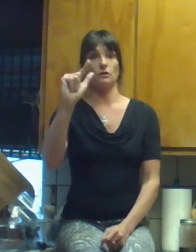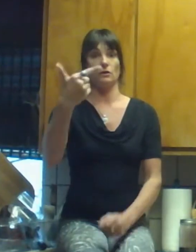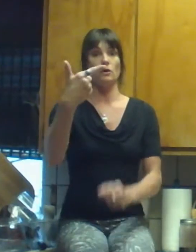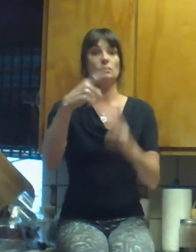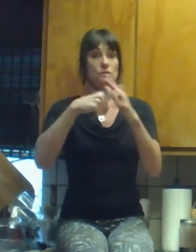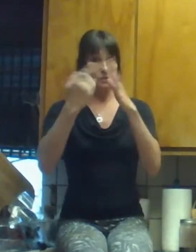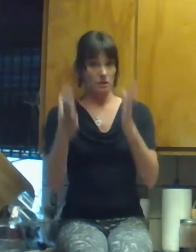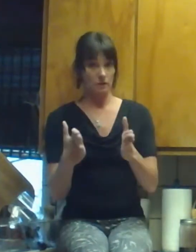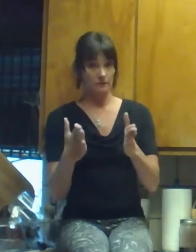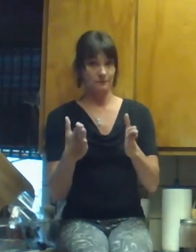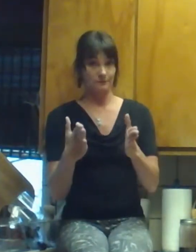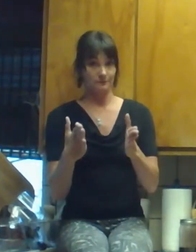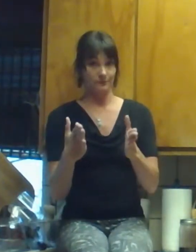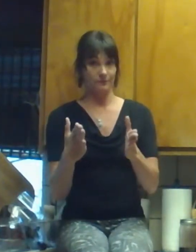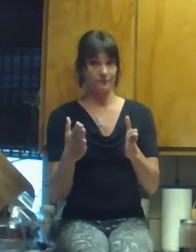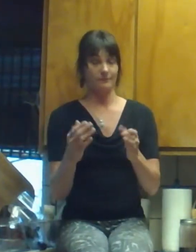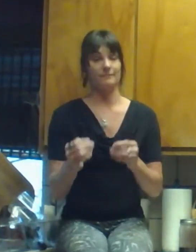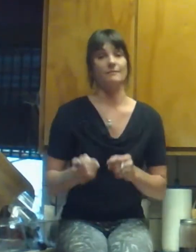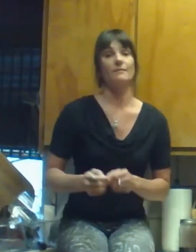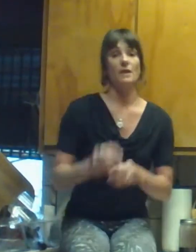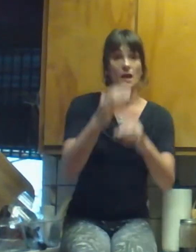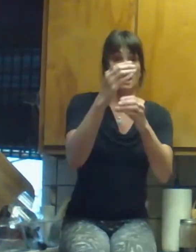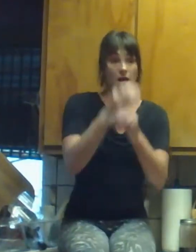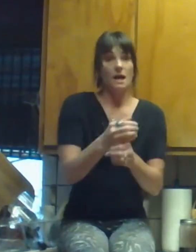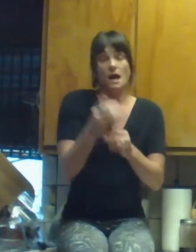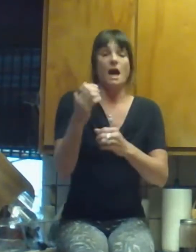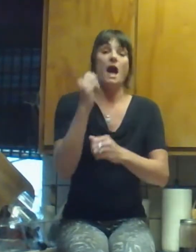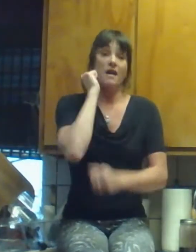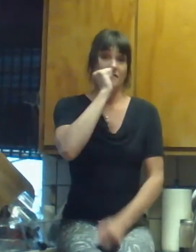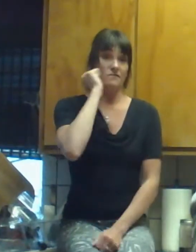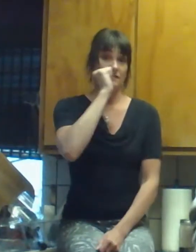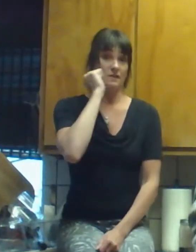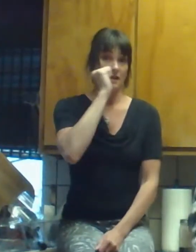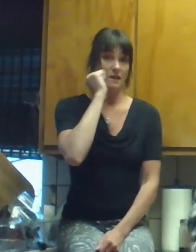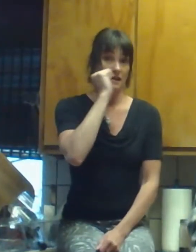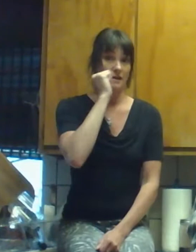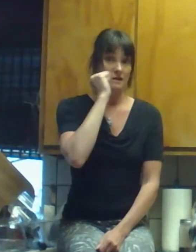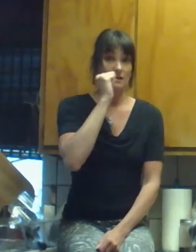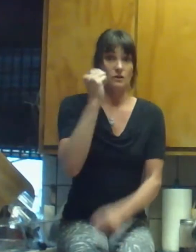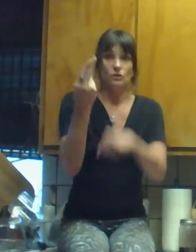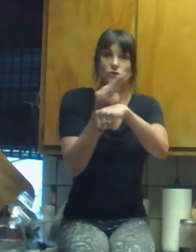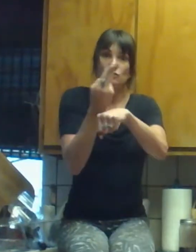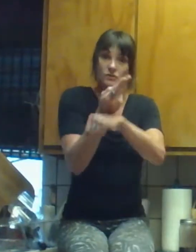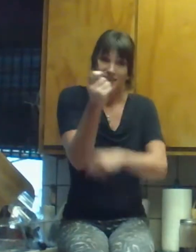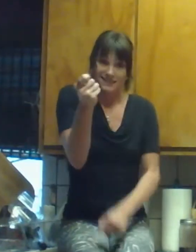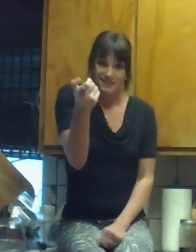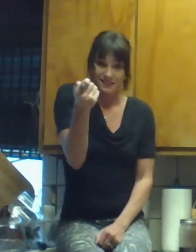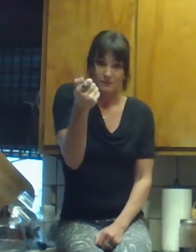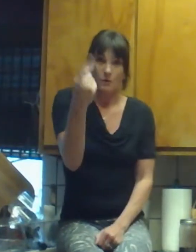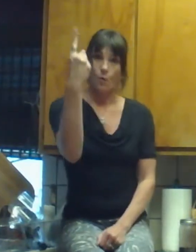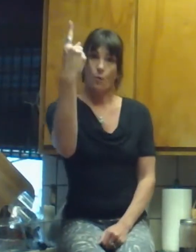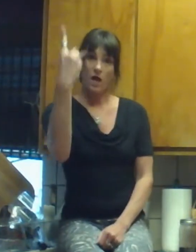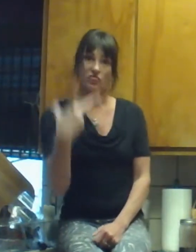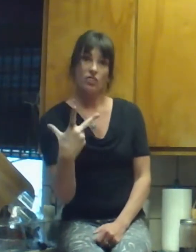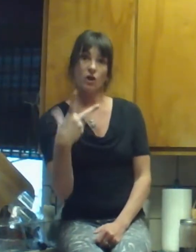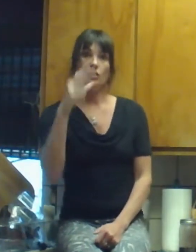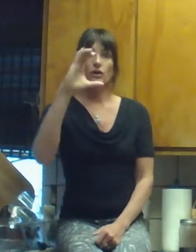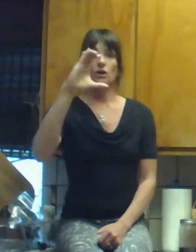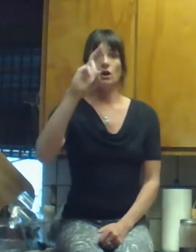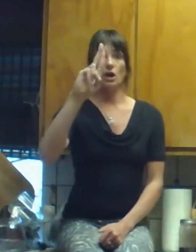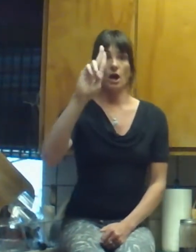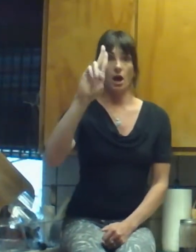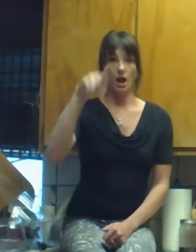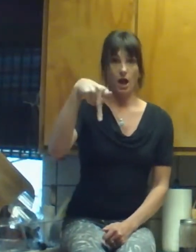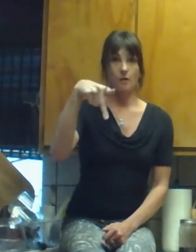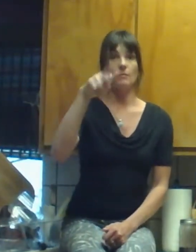scoop each day, every morning, and I get about 1/3 of a cup of rye flour. And I